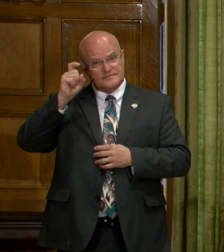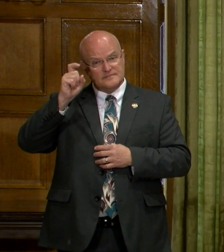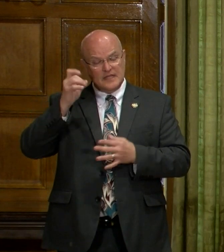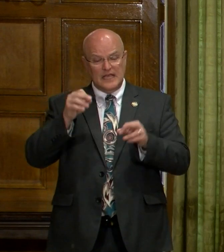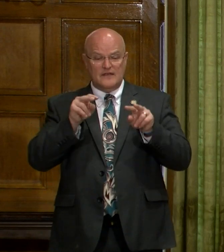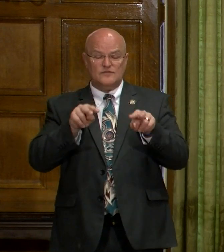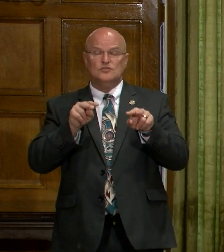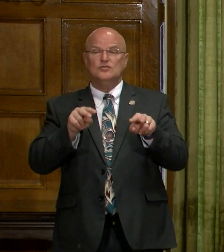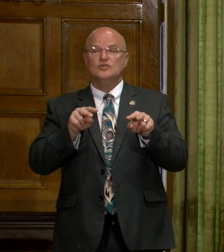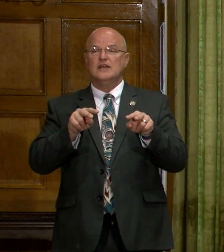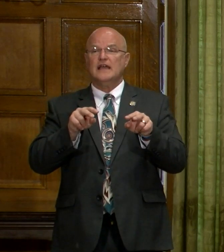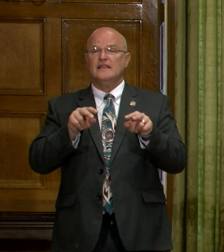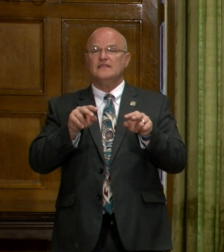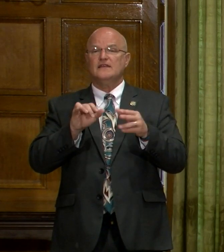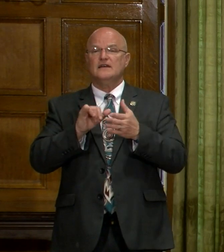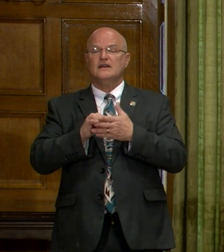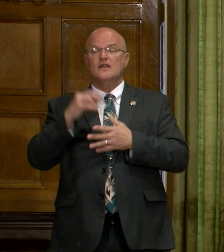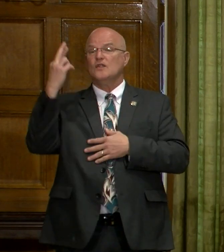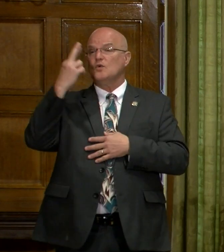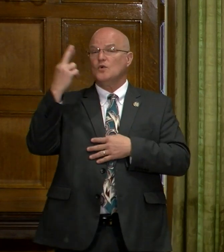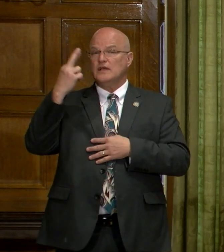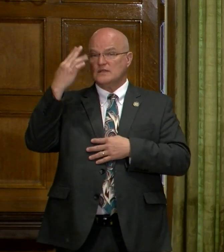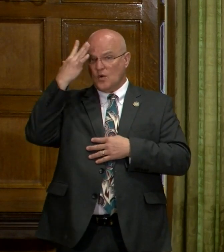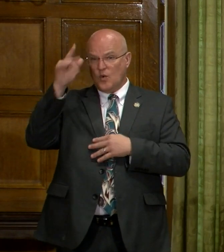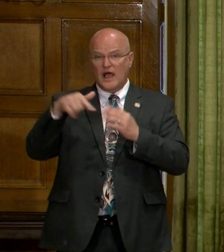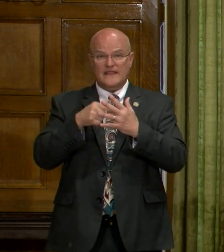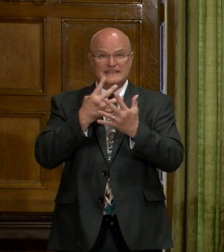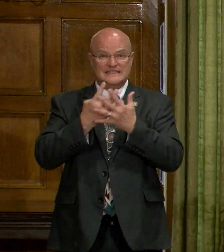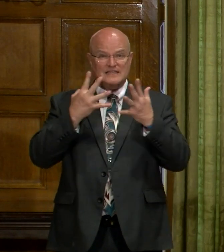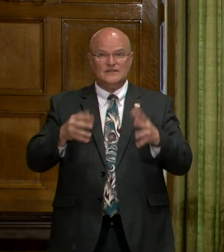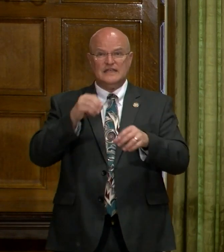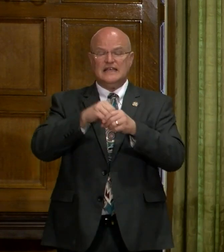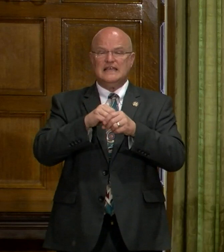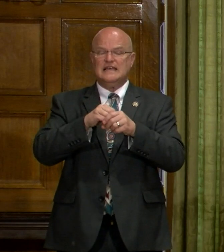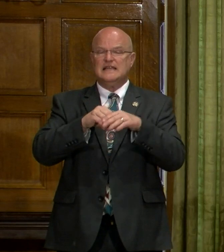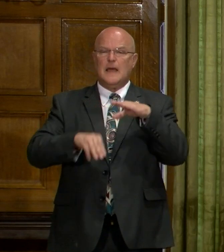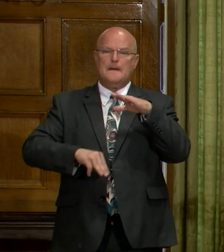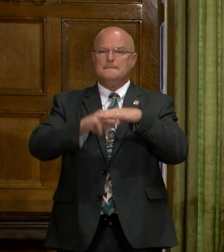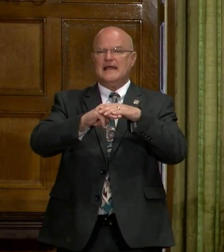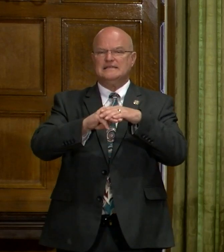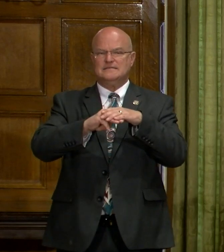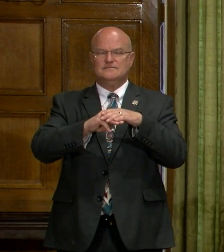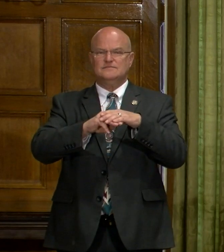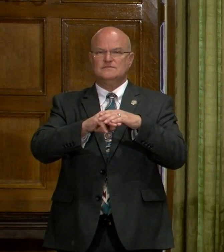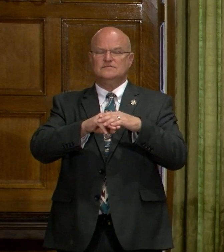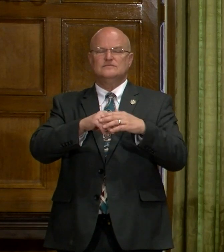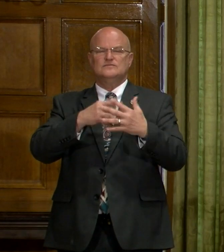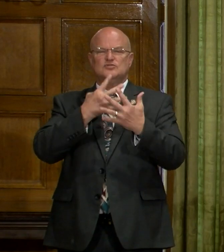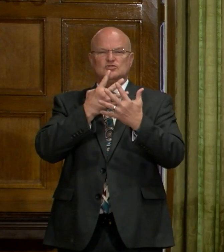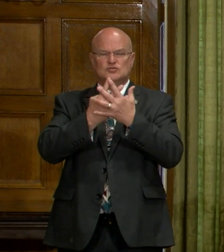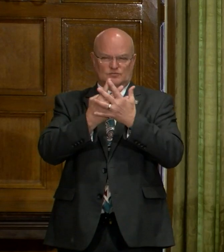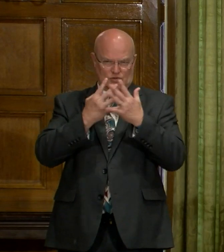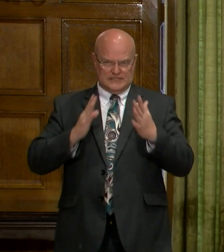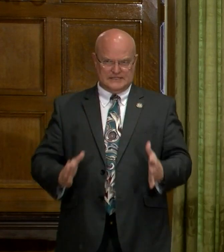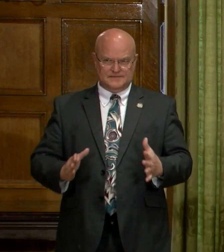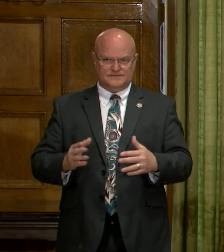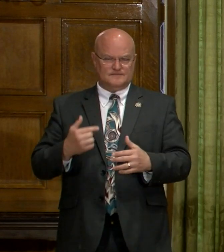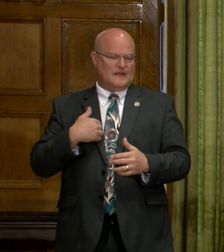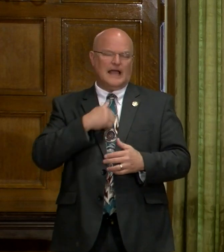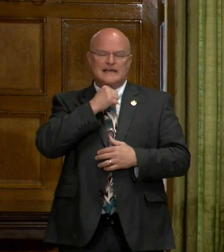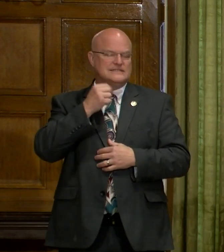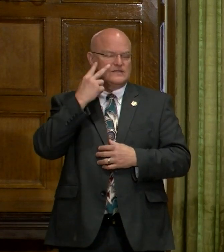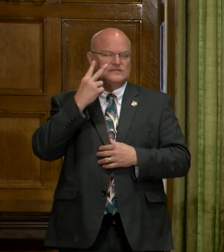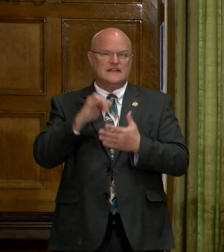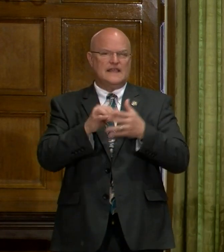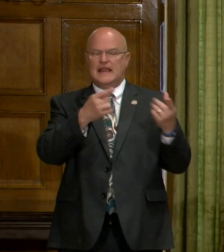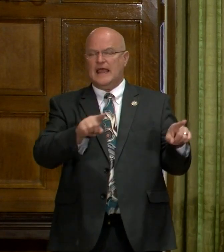If you look at there's a reason that these inmates are in a maximum security unit. And so I don't